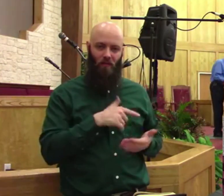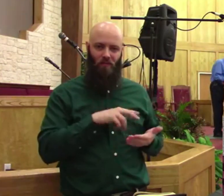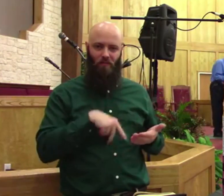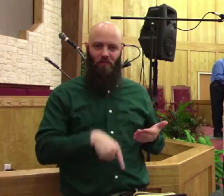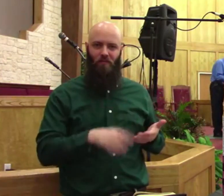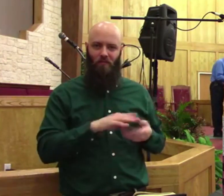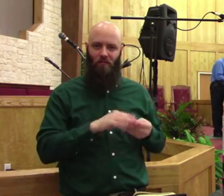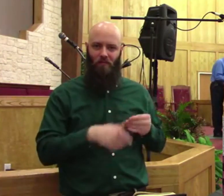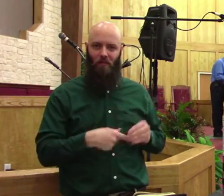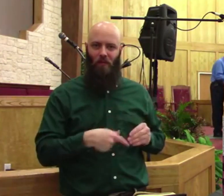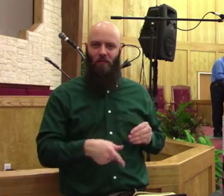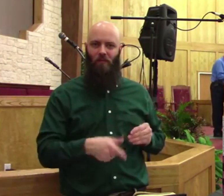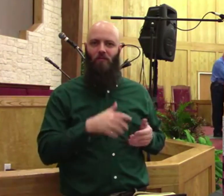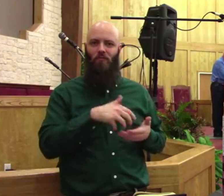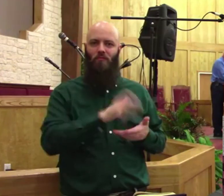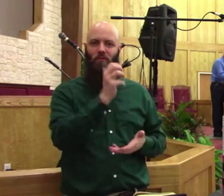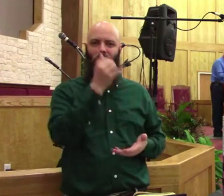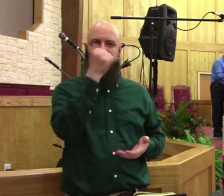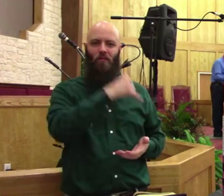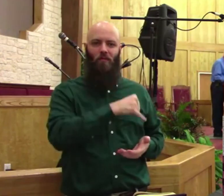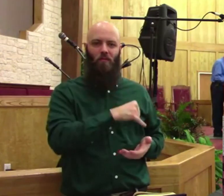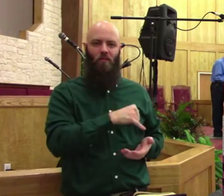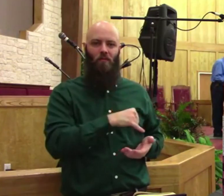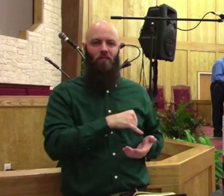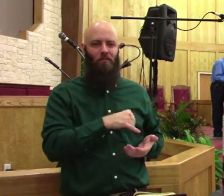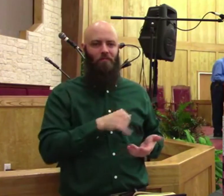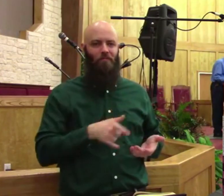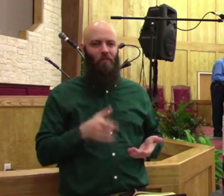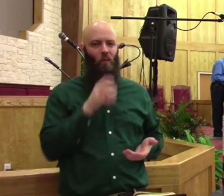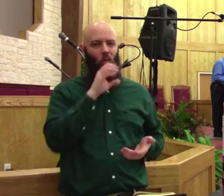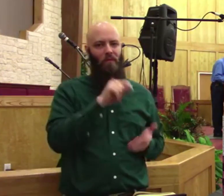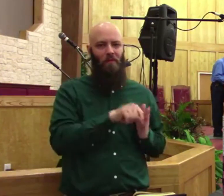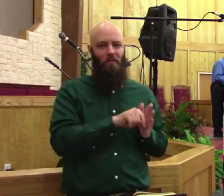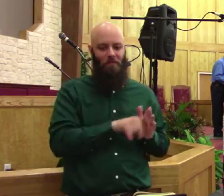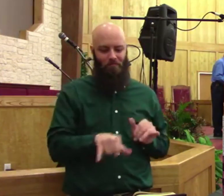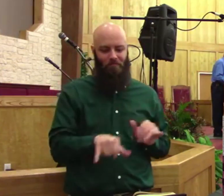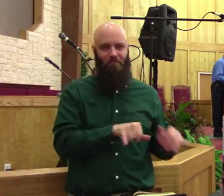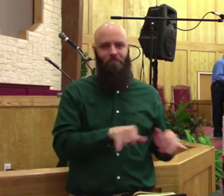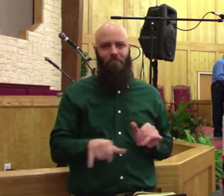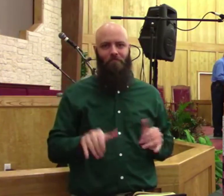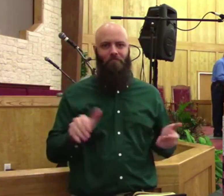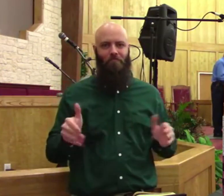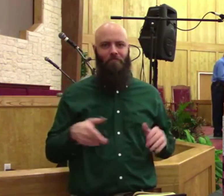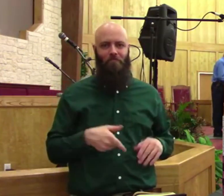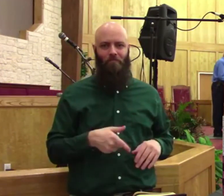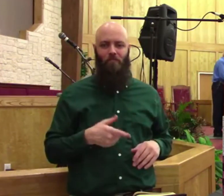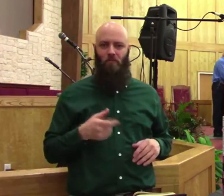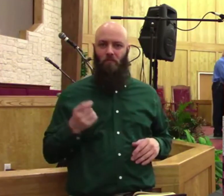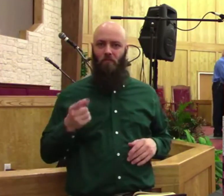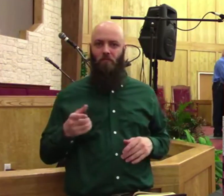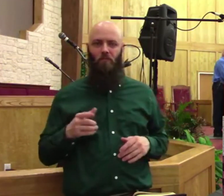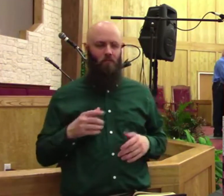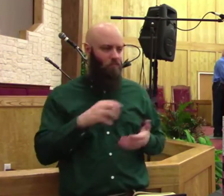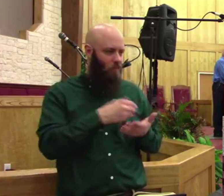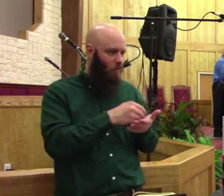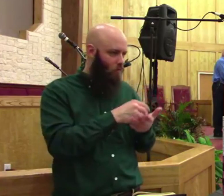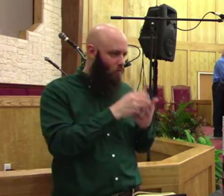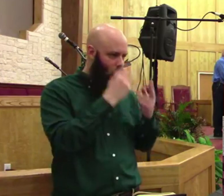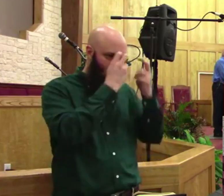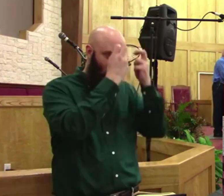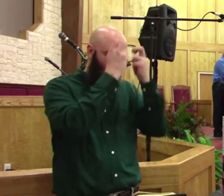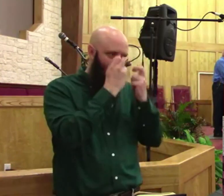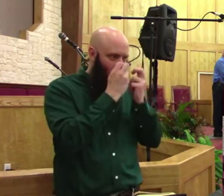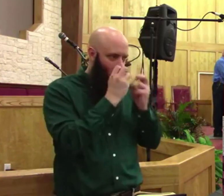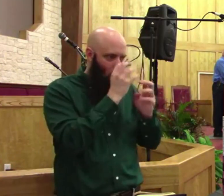It's kind of this is an Old Testament parallel to the rich fool who was blinded by his pursuit of money,